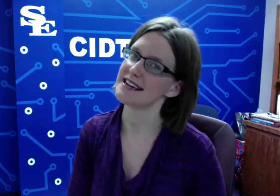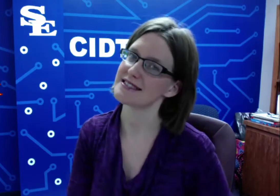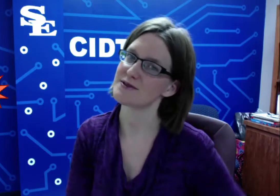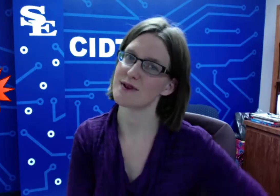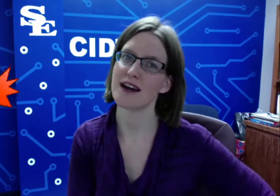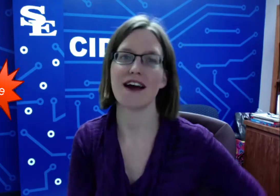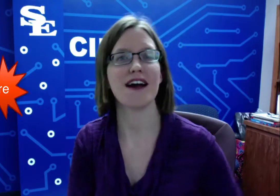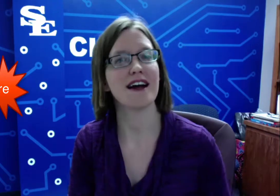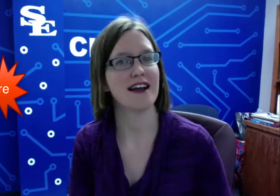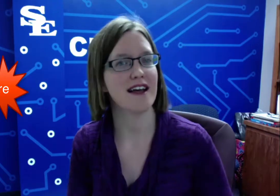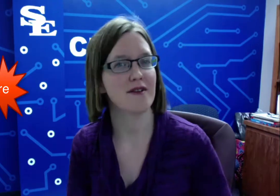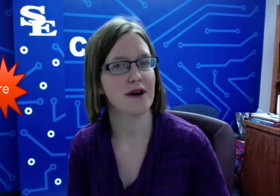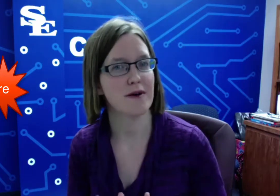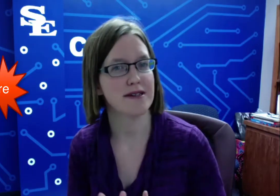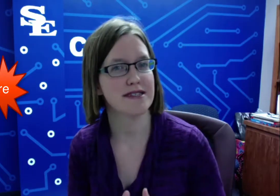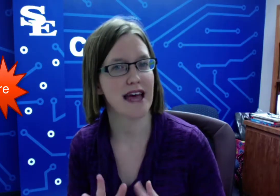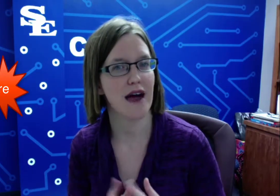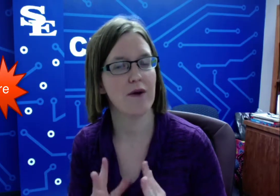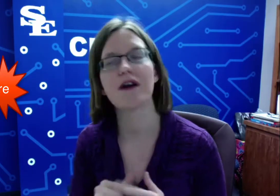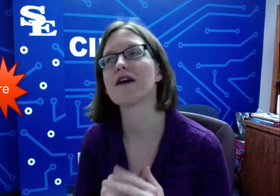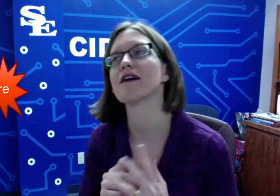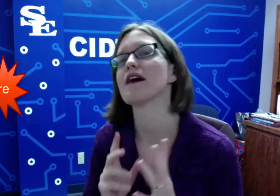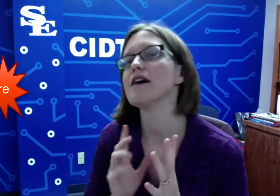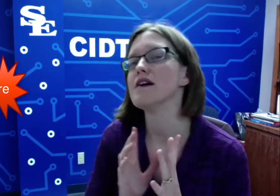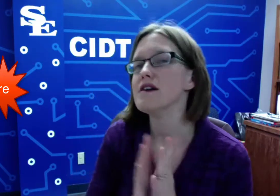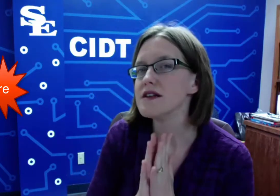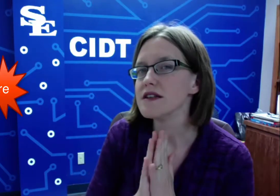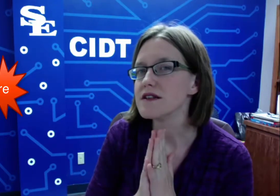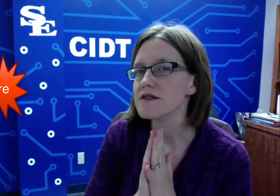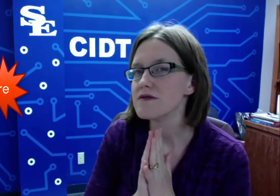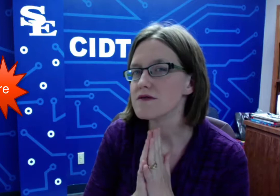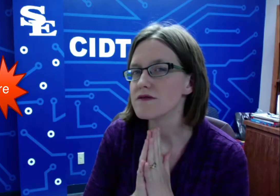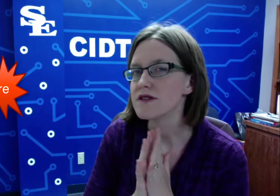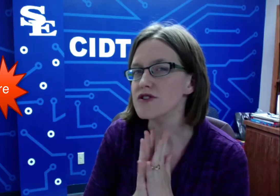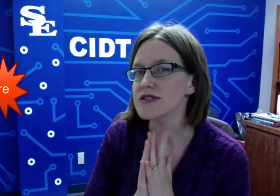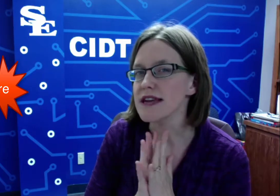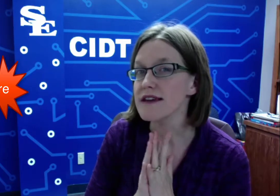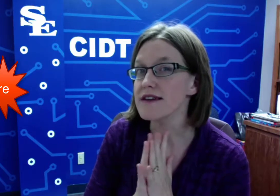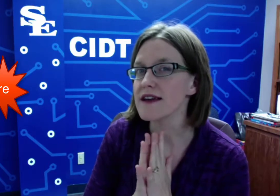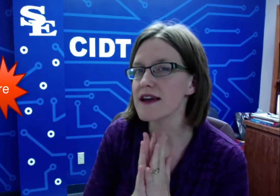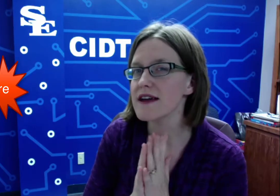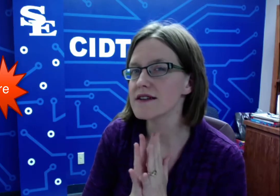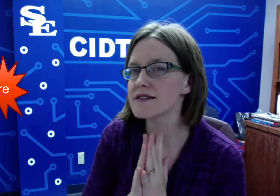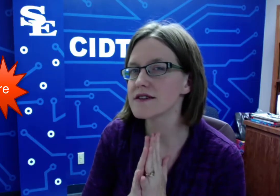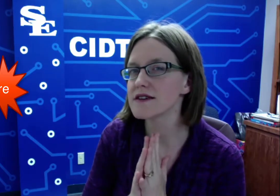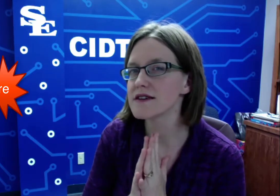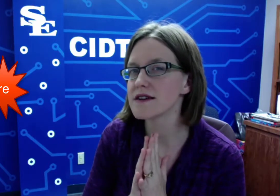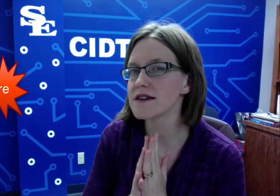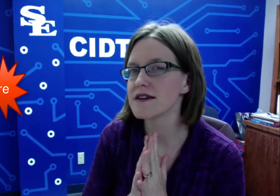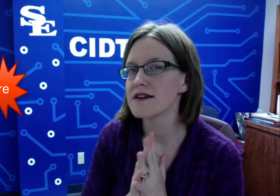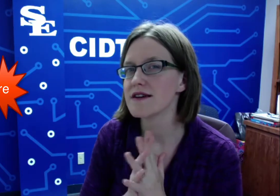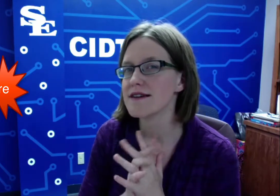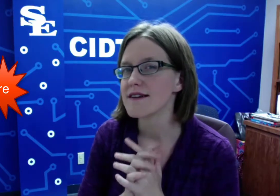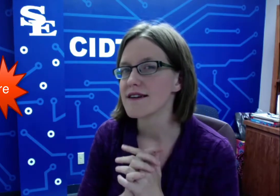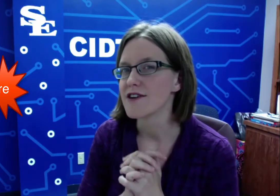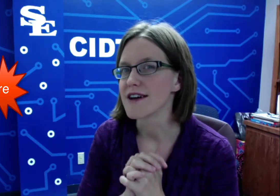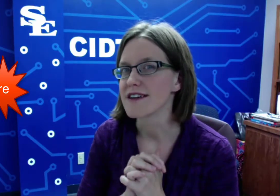next word. What was that word? Did you say it yet? Okay, here's